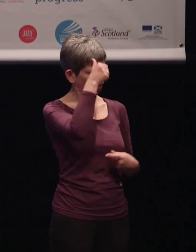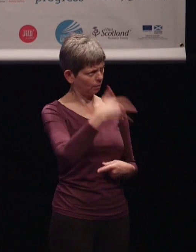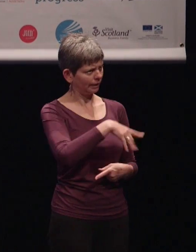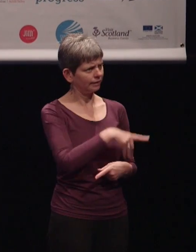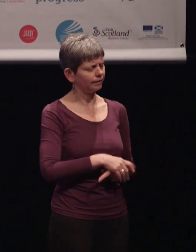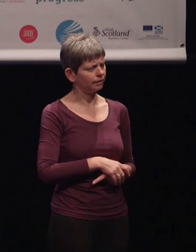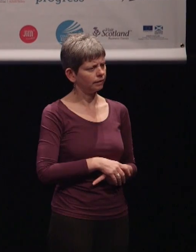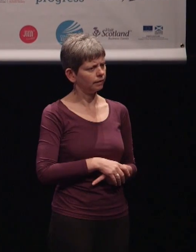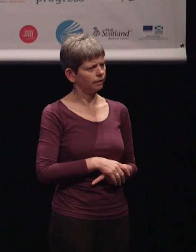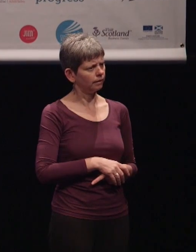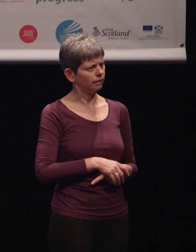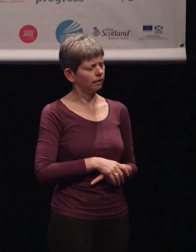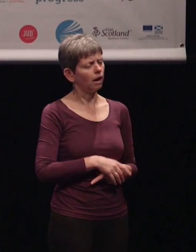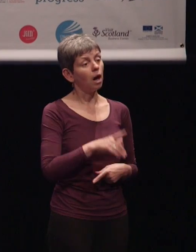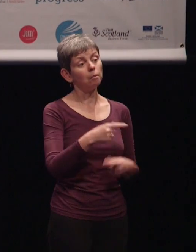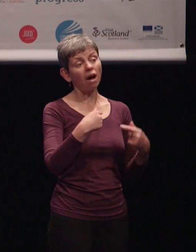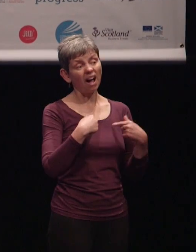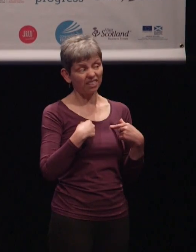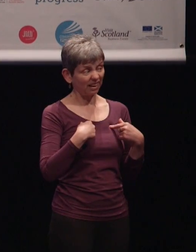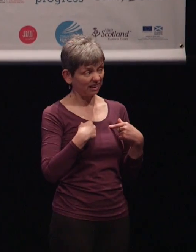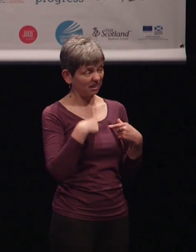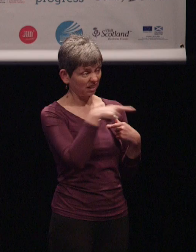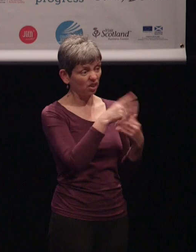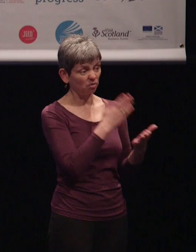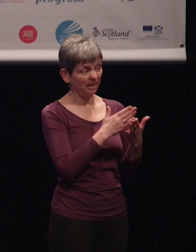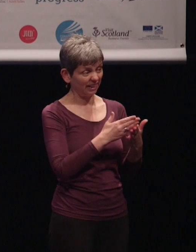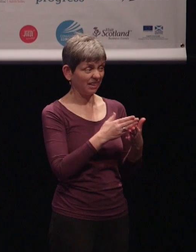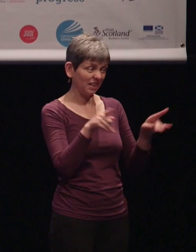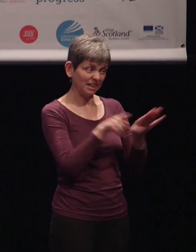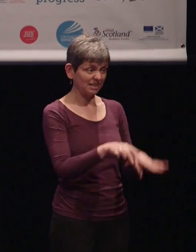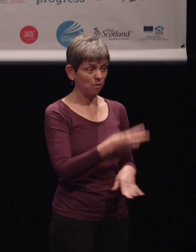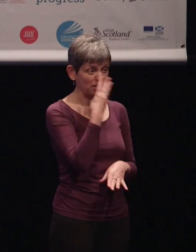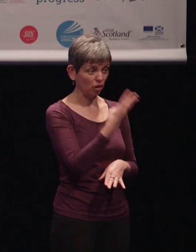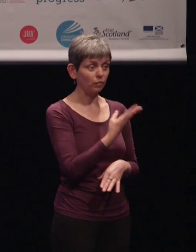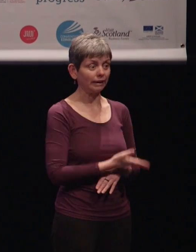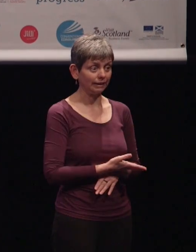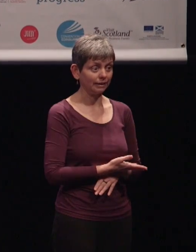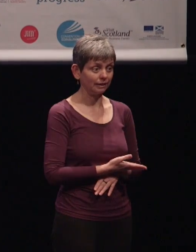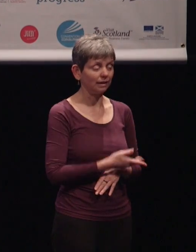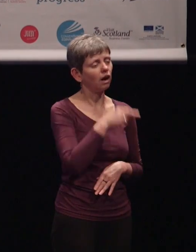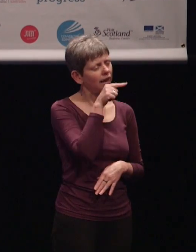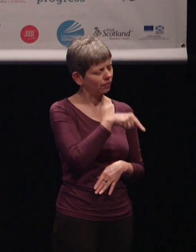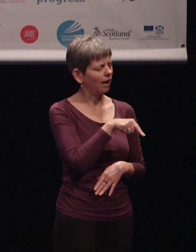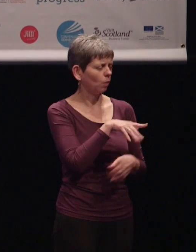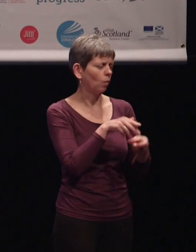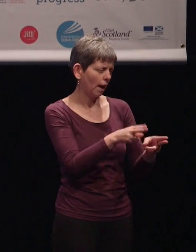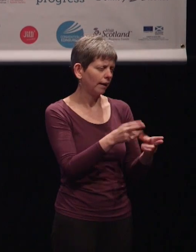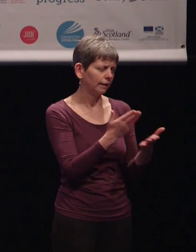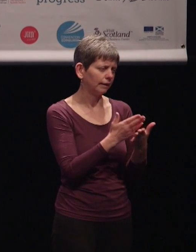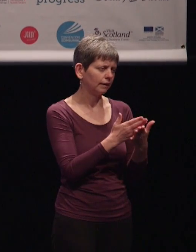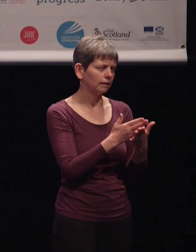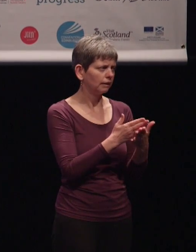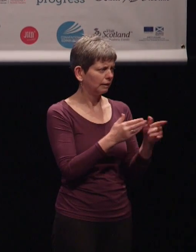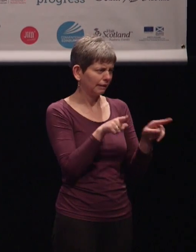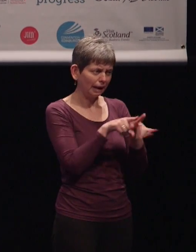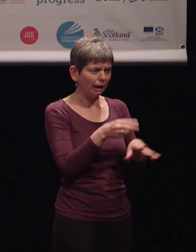that student, is just 3 years old in that respect, not 3 years old all over, but in this area. So there's no need